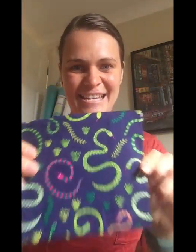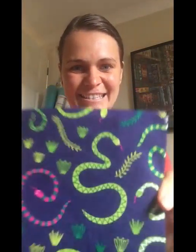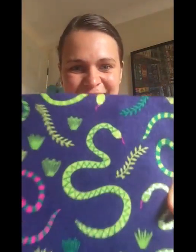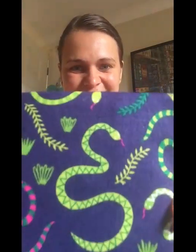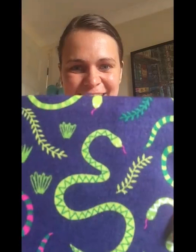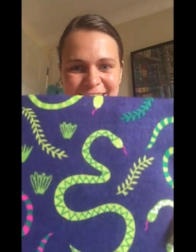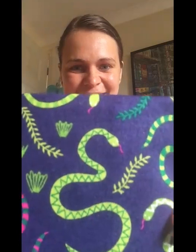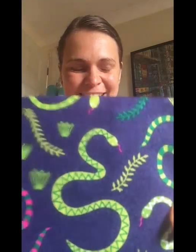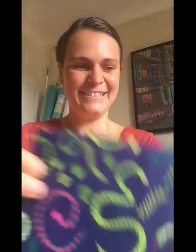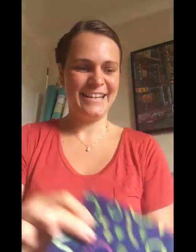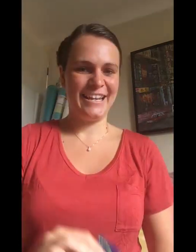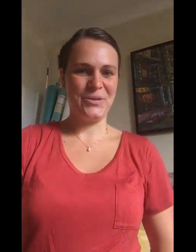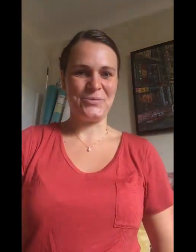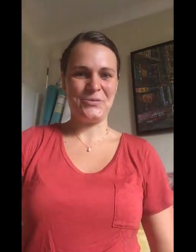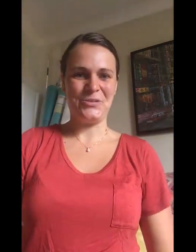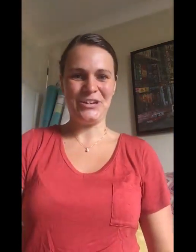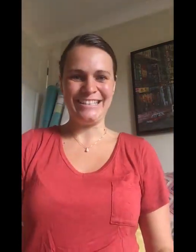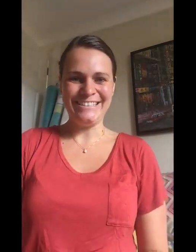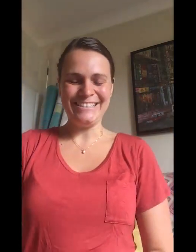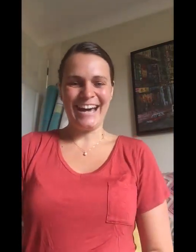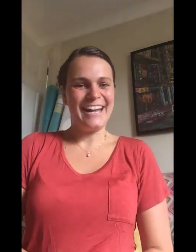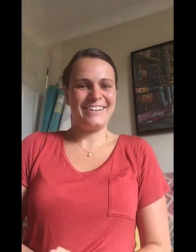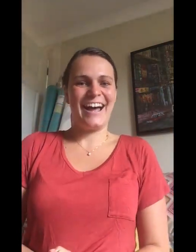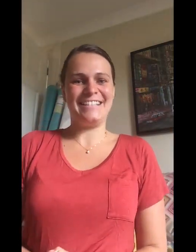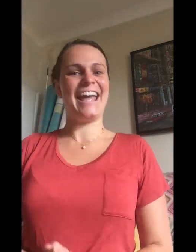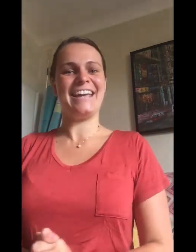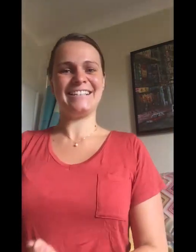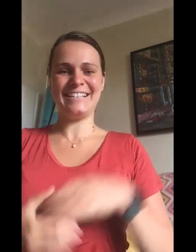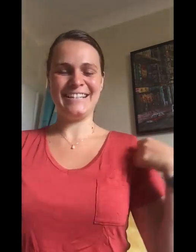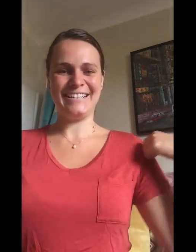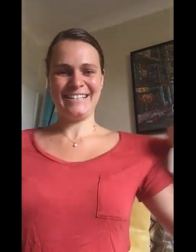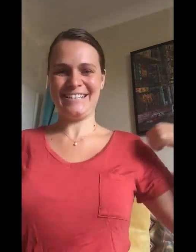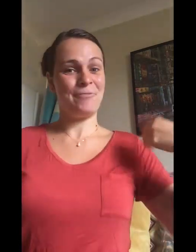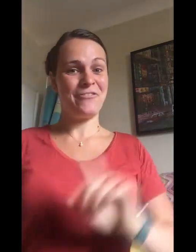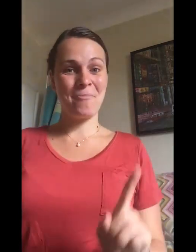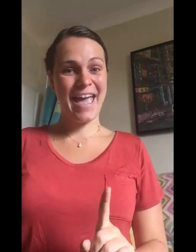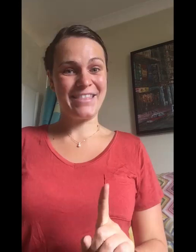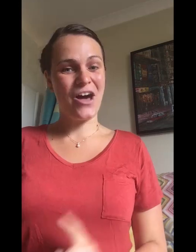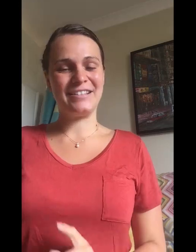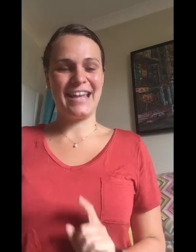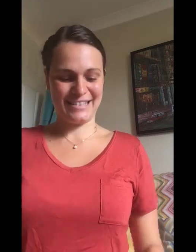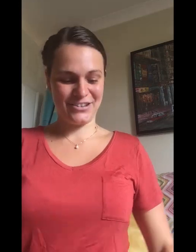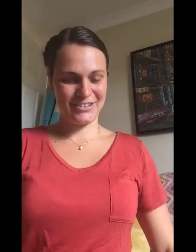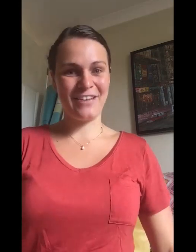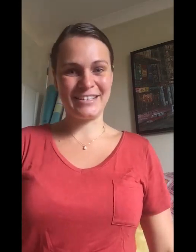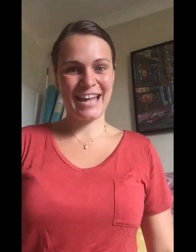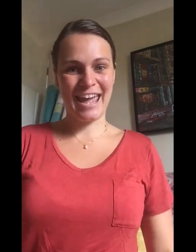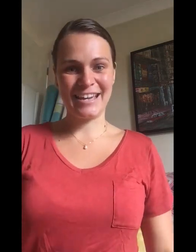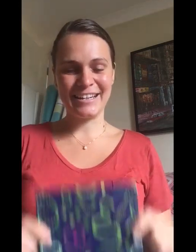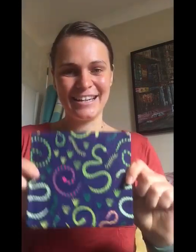snake. Ooh. I don't like snakes. Some of you may though, so let's do the sign for snake.